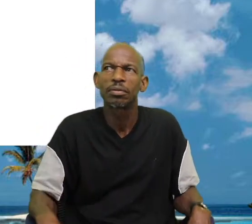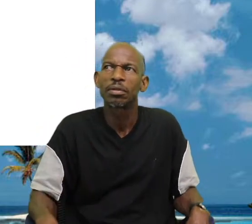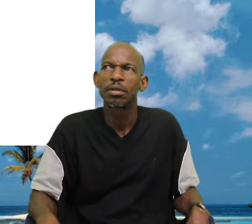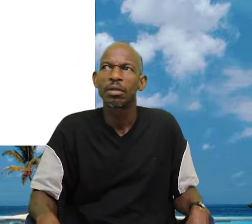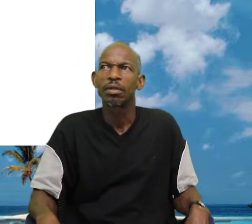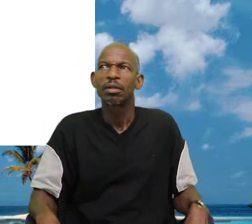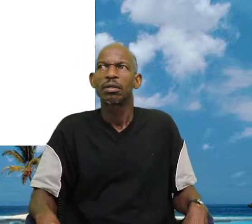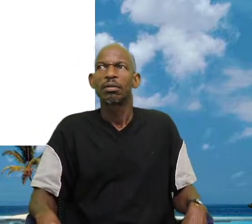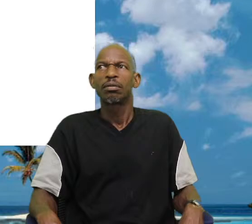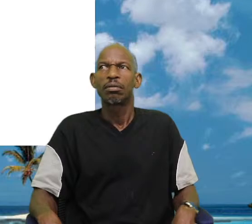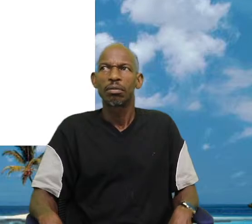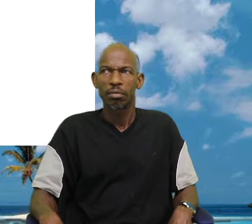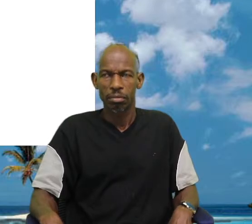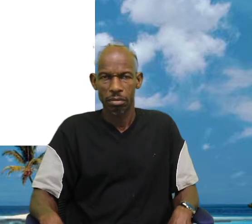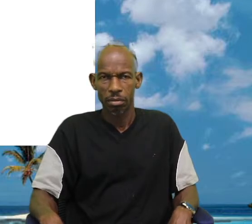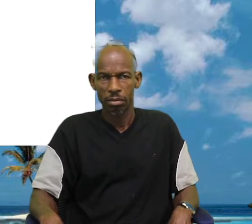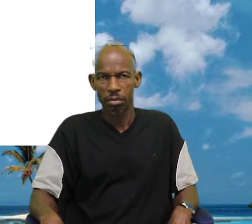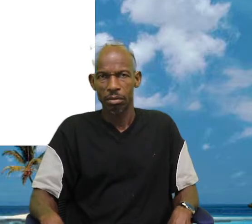that is.